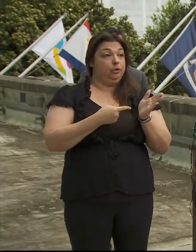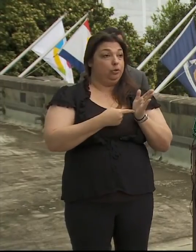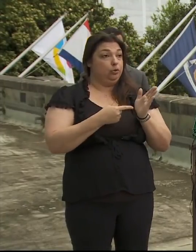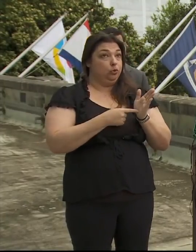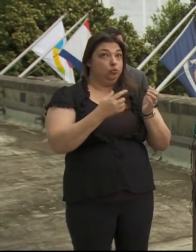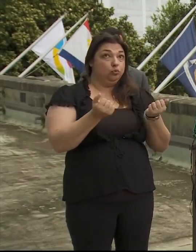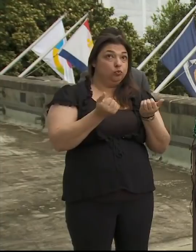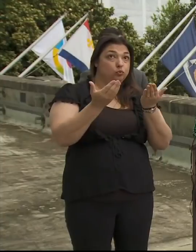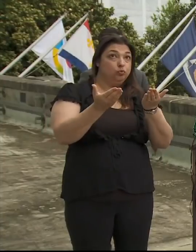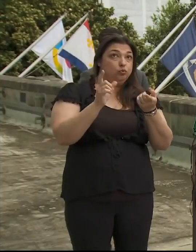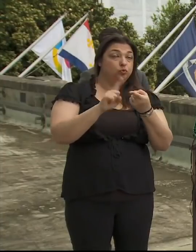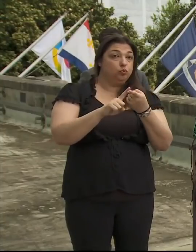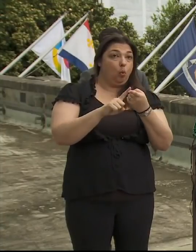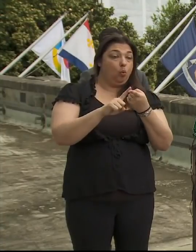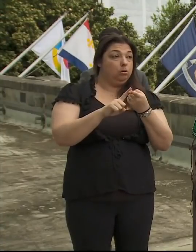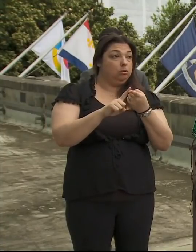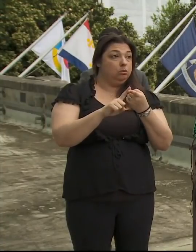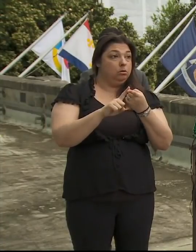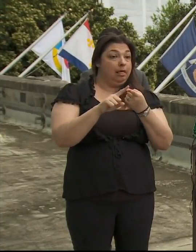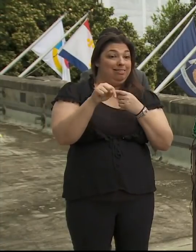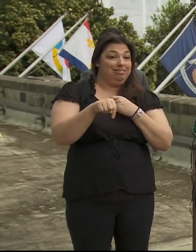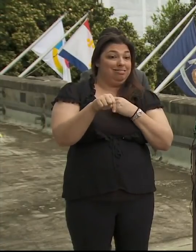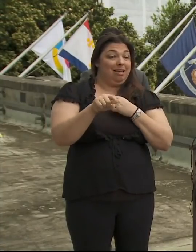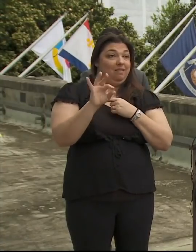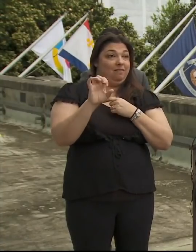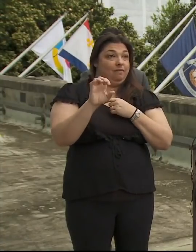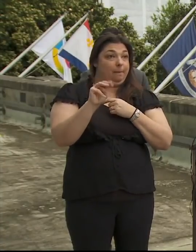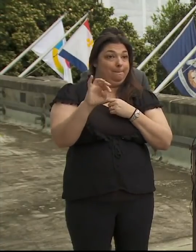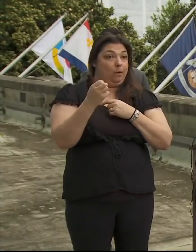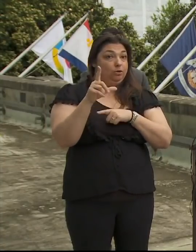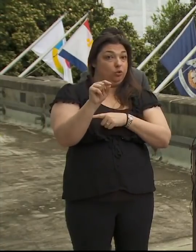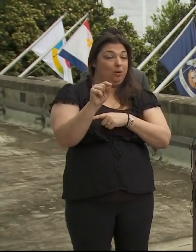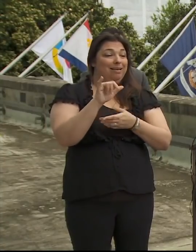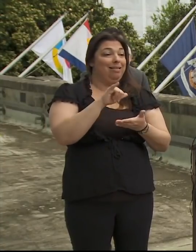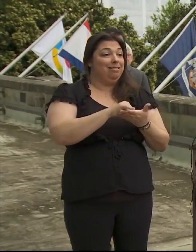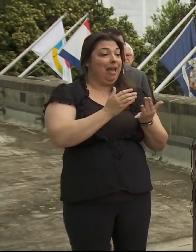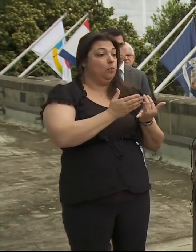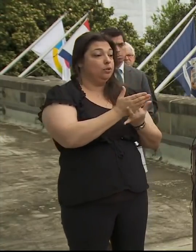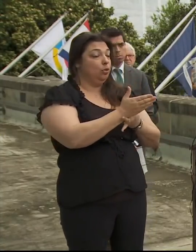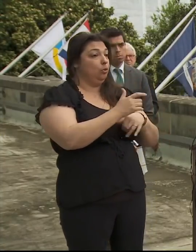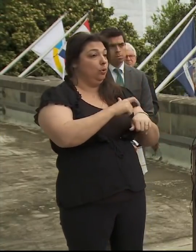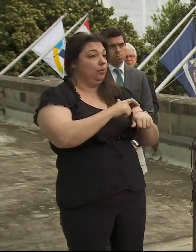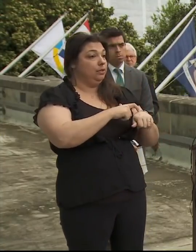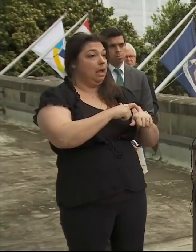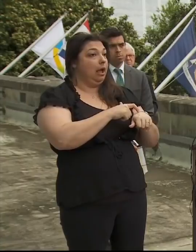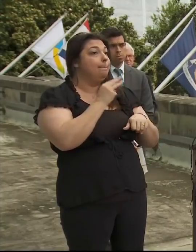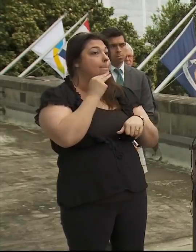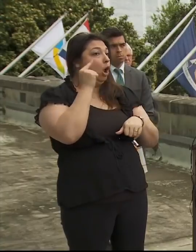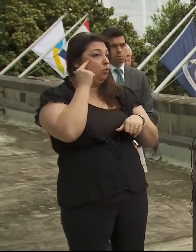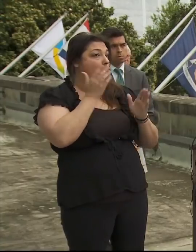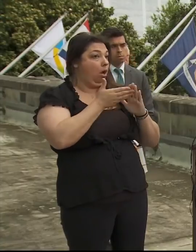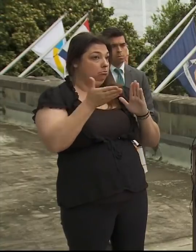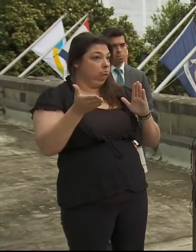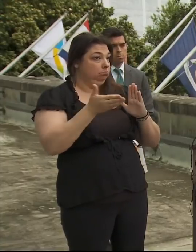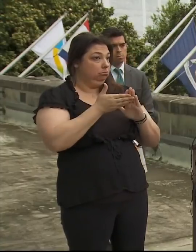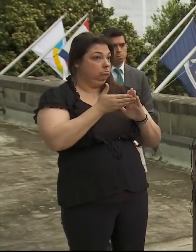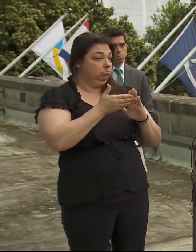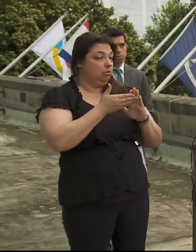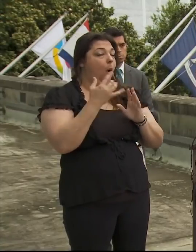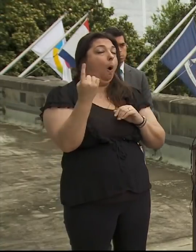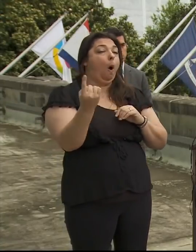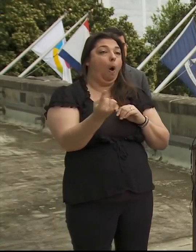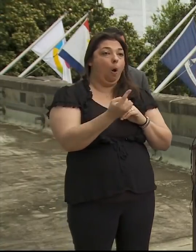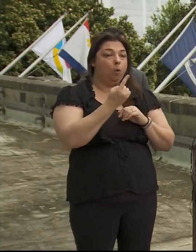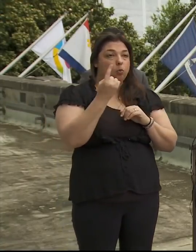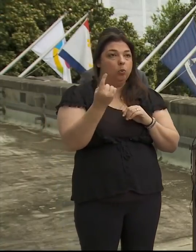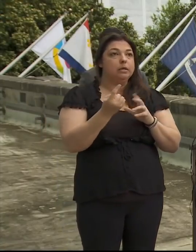remitted to the city on the 20th of this month, that was through the period of Mardi Gras, which is always